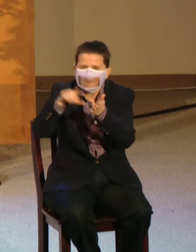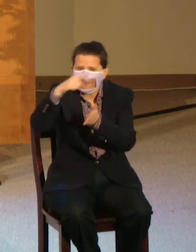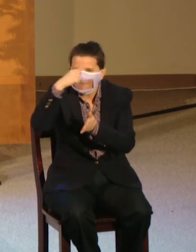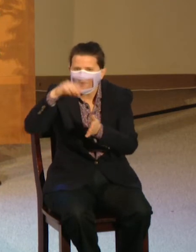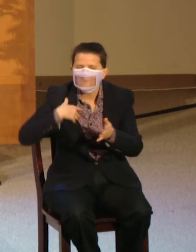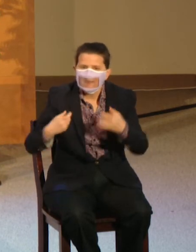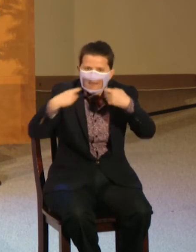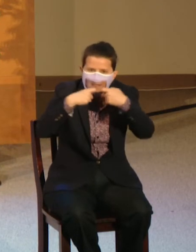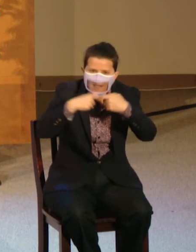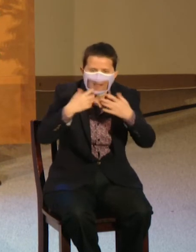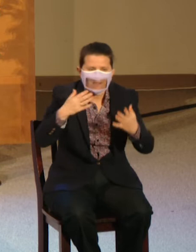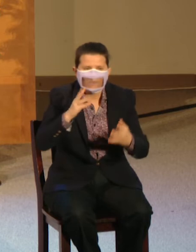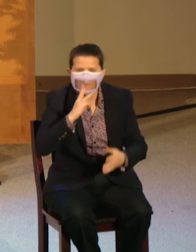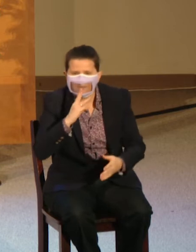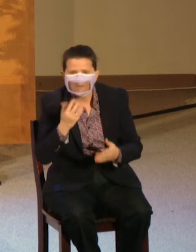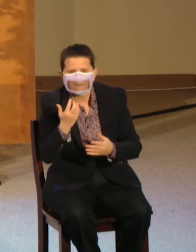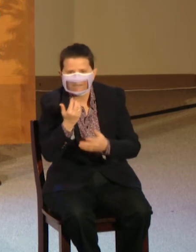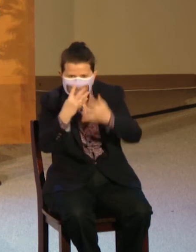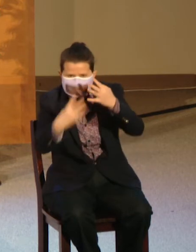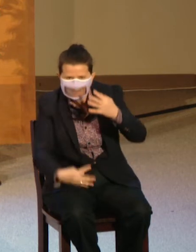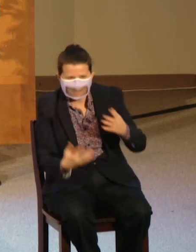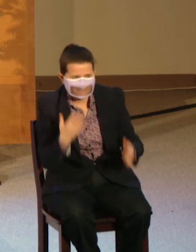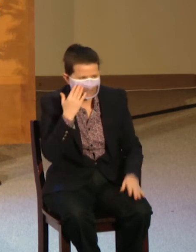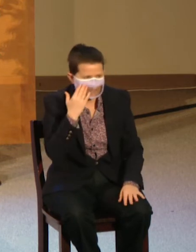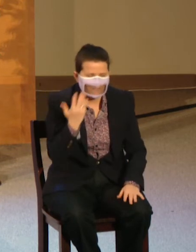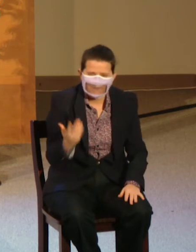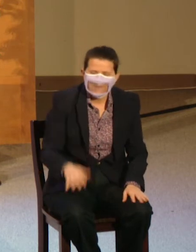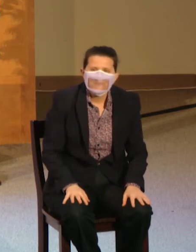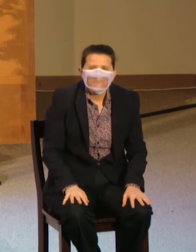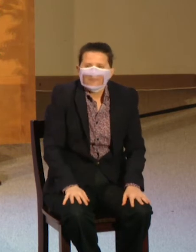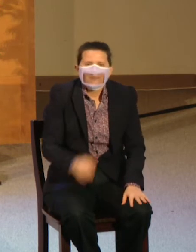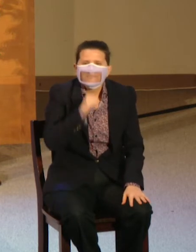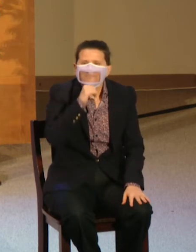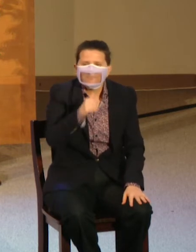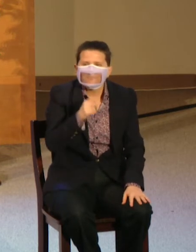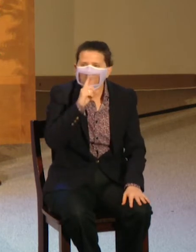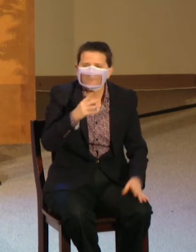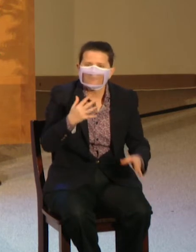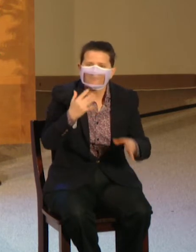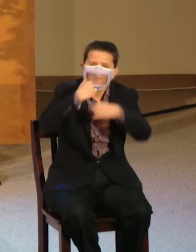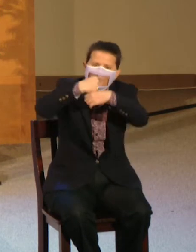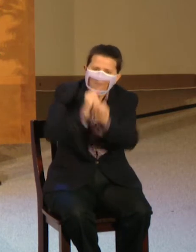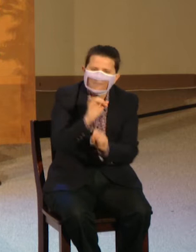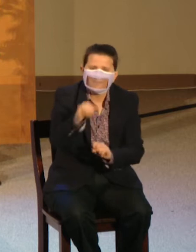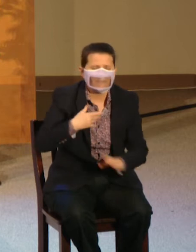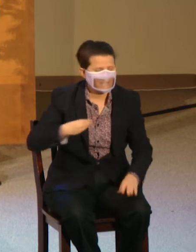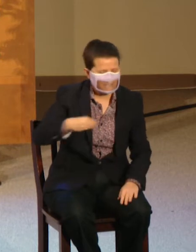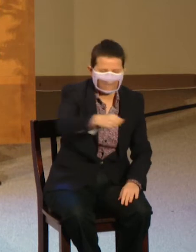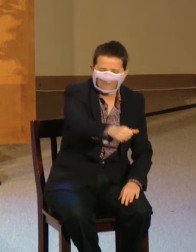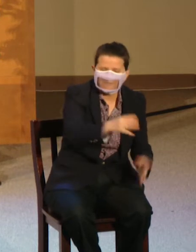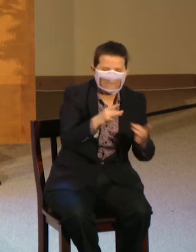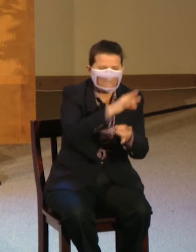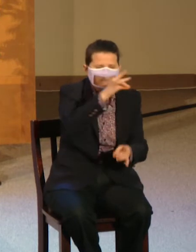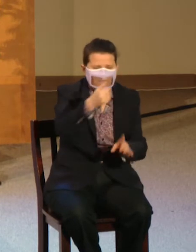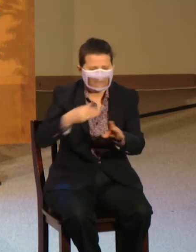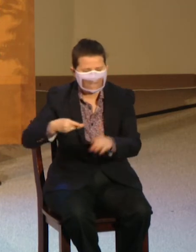Whew. Now, I had put no real energy into creating that. I had just invested in spirit, invested in myself,